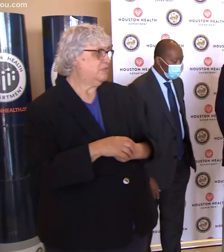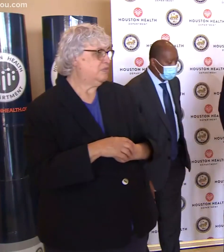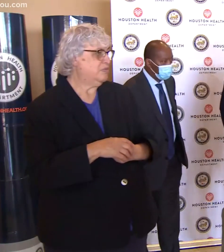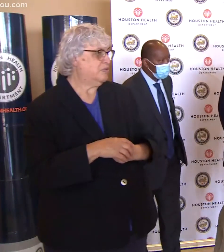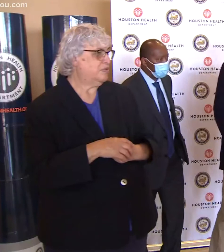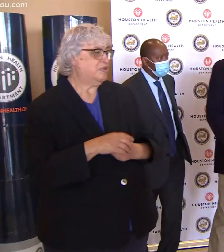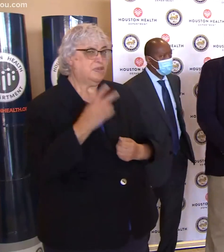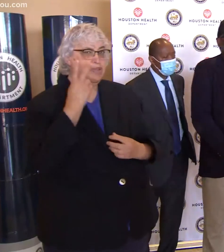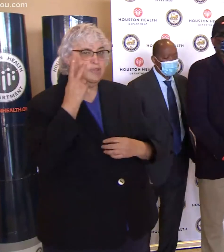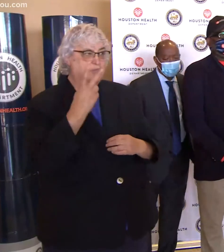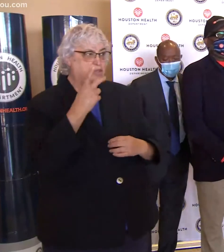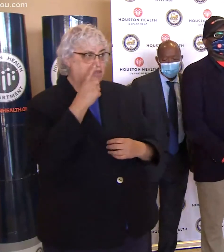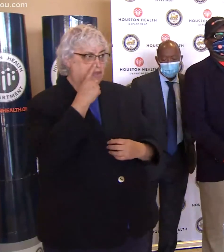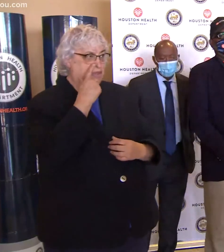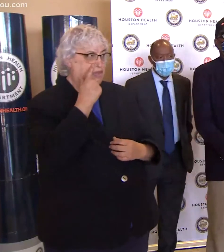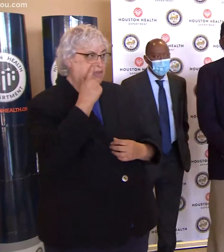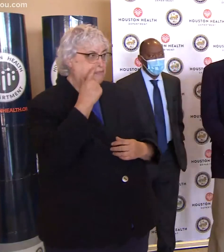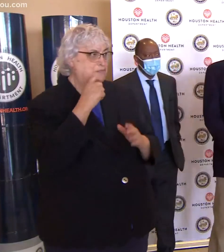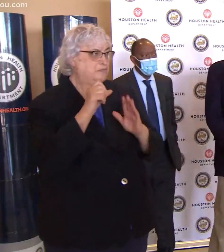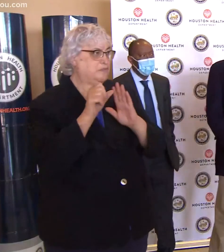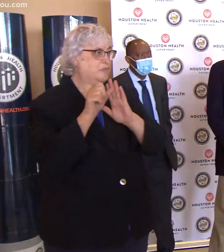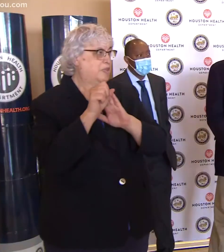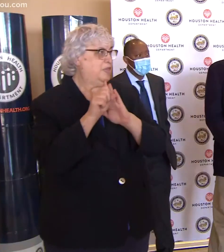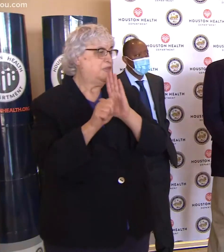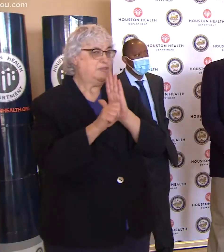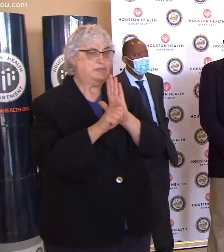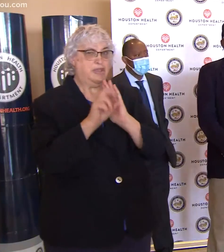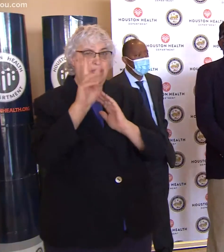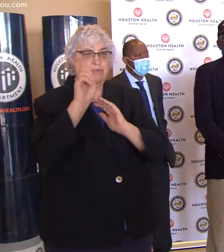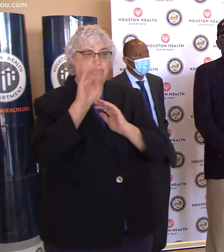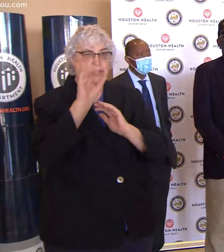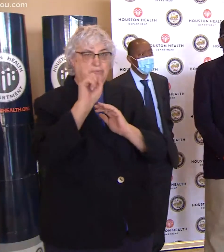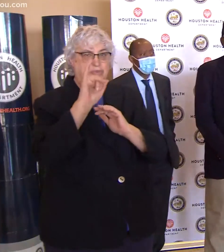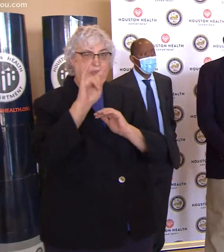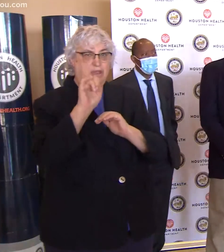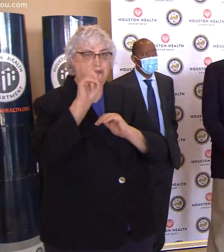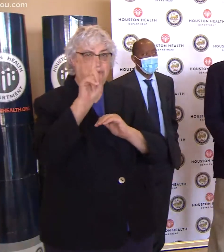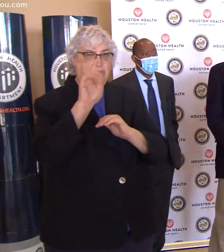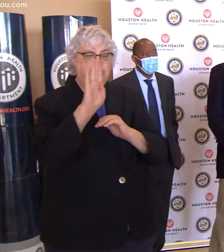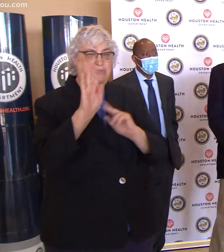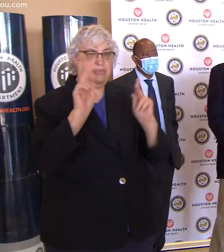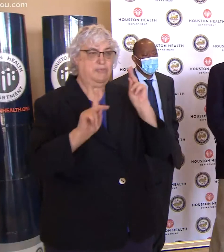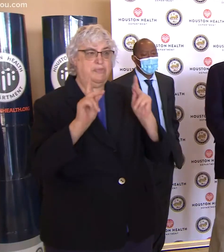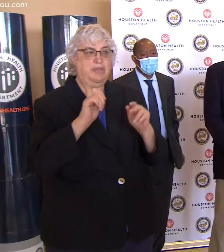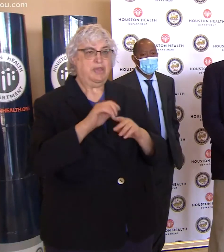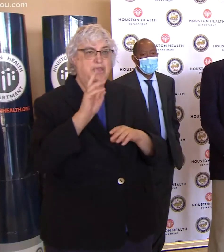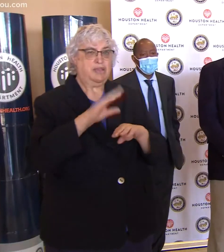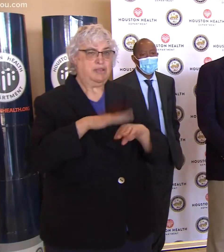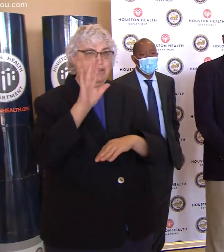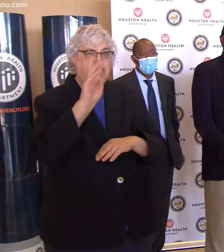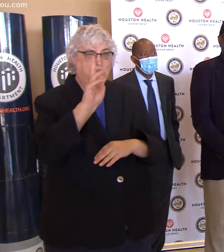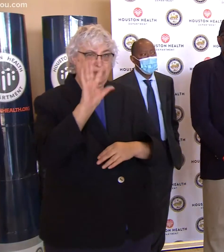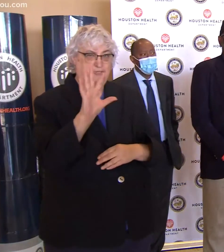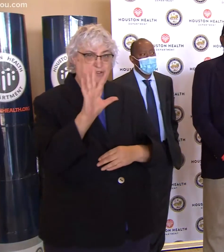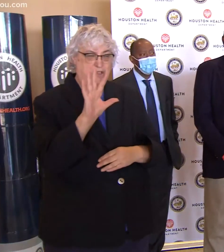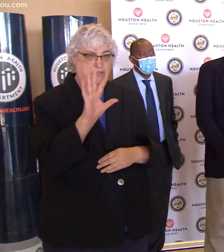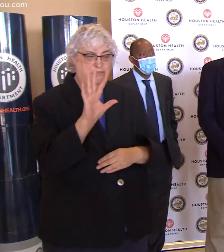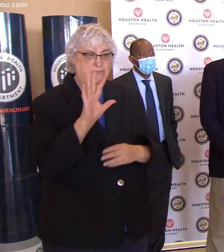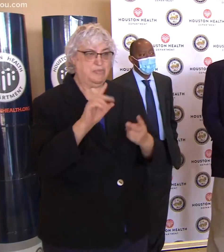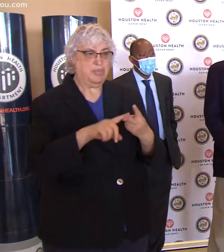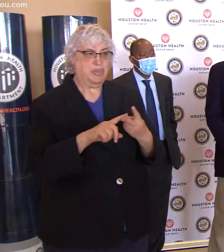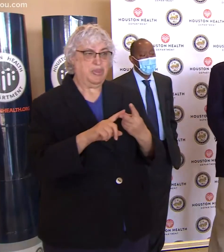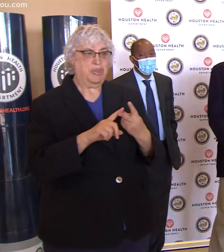Actually, if you look at the state website, I think you're referring to 1B. It says individuals that are 65 and above, and it